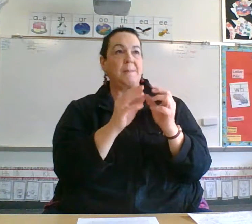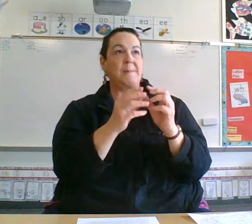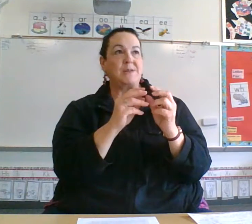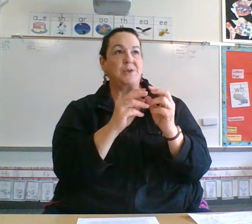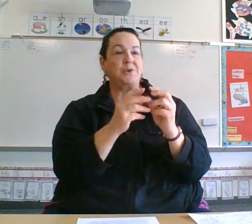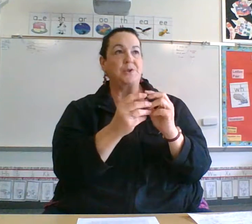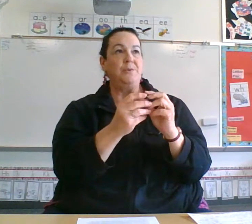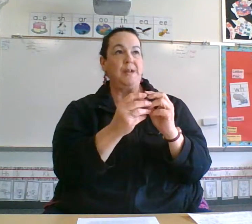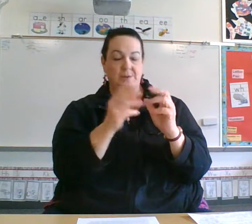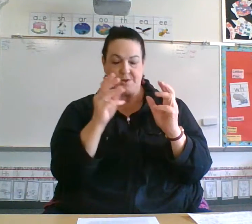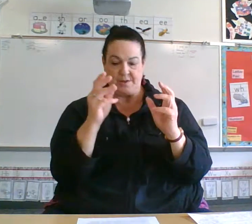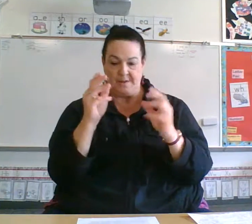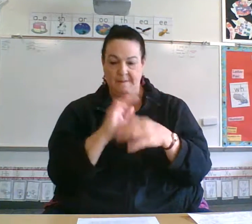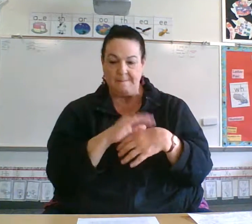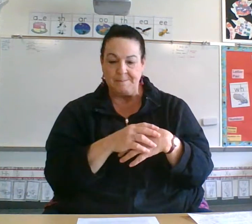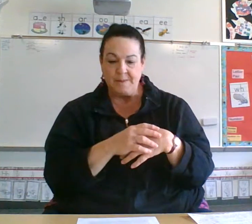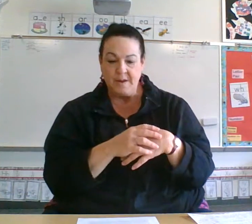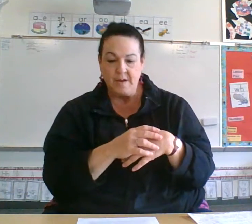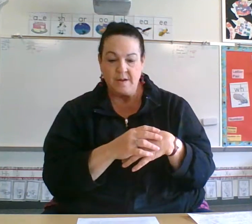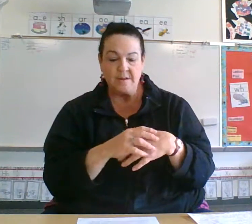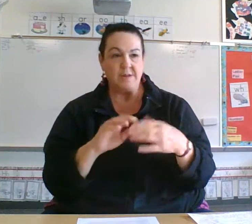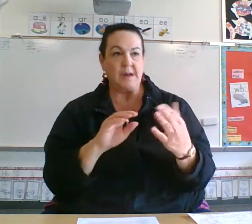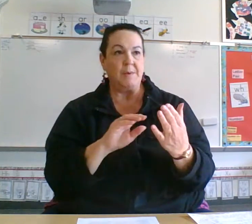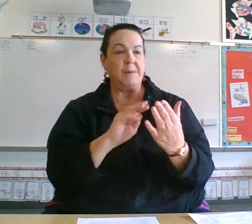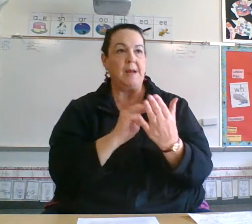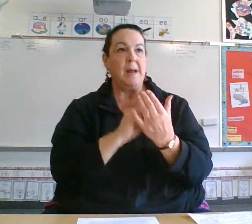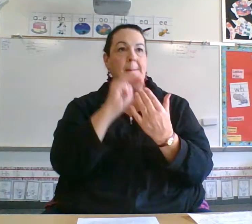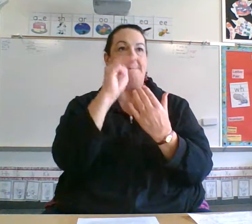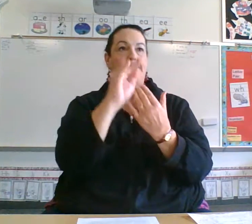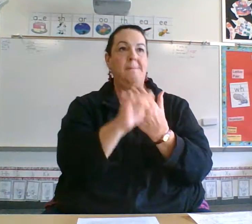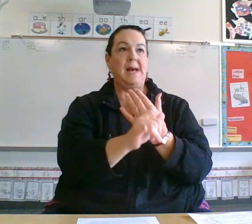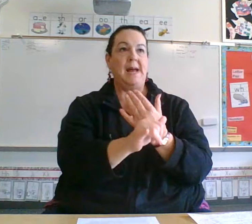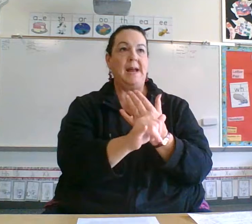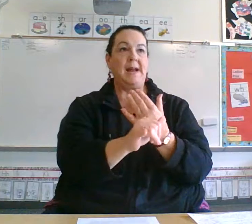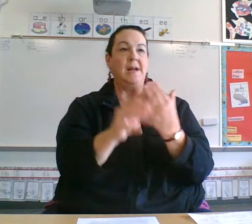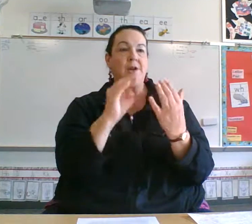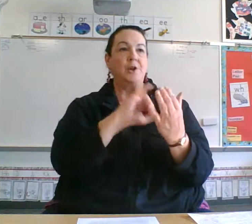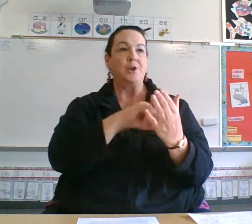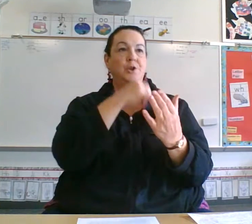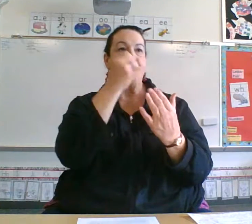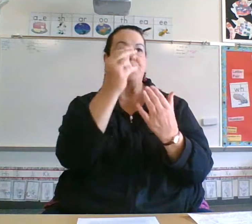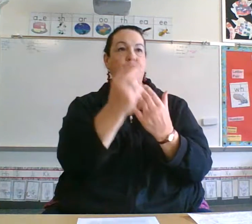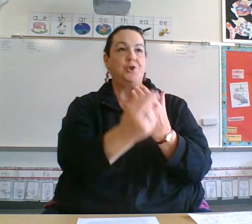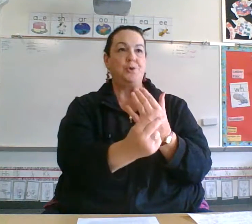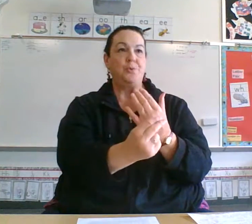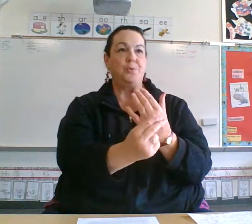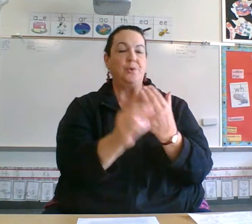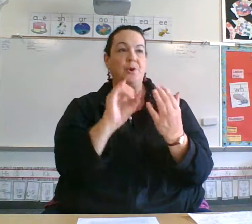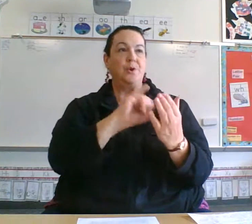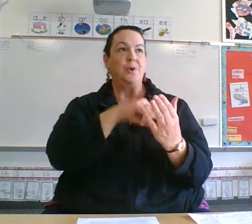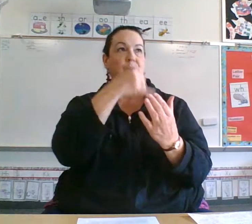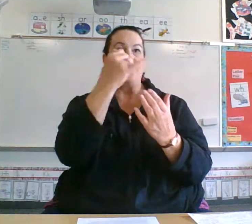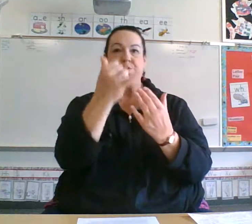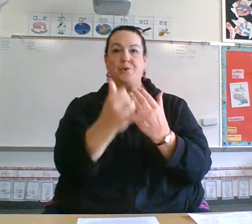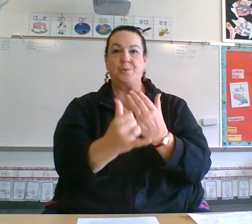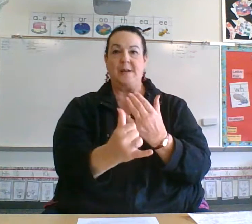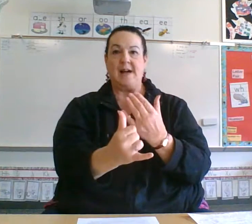compromise and use two letters. So that would be May, June,